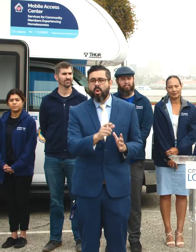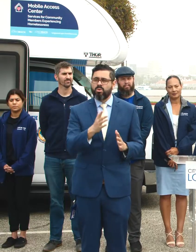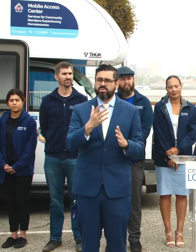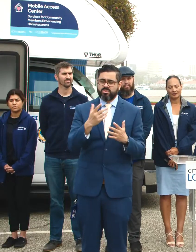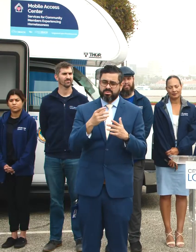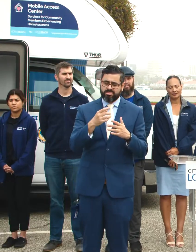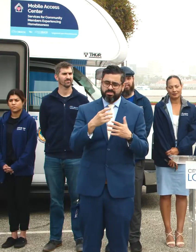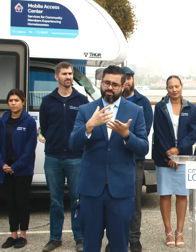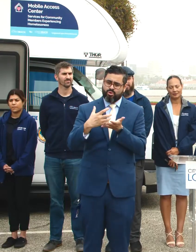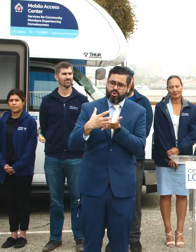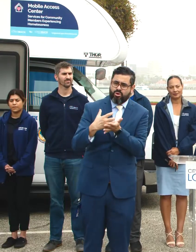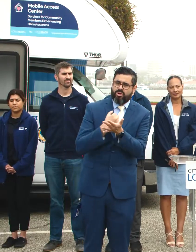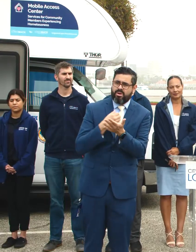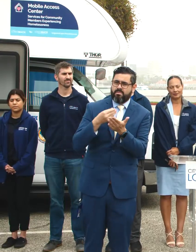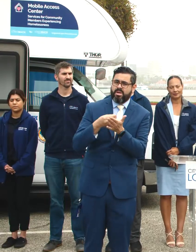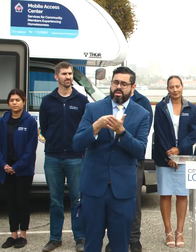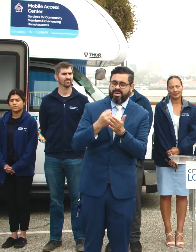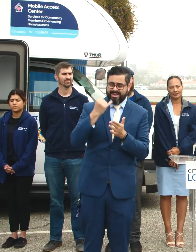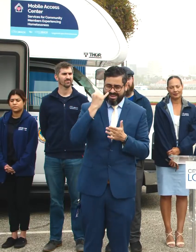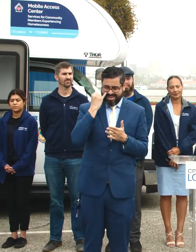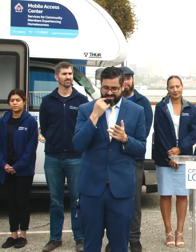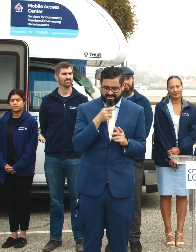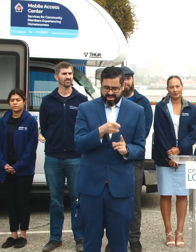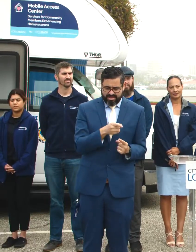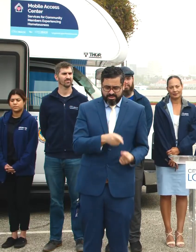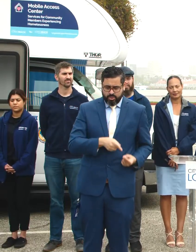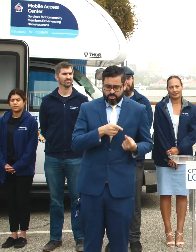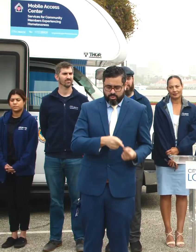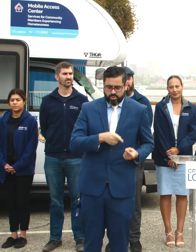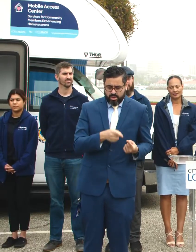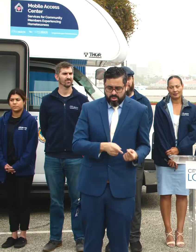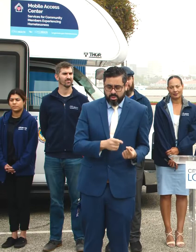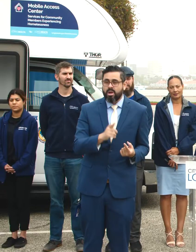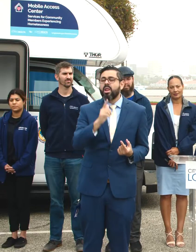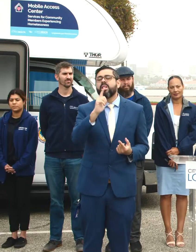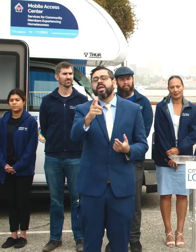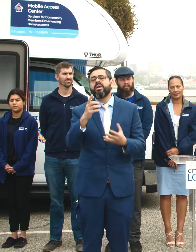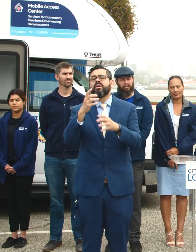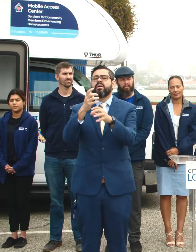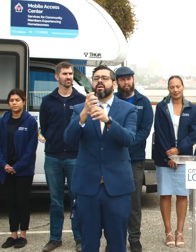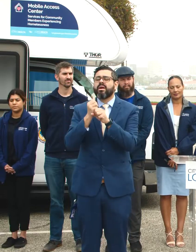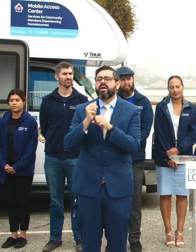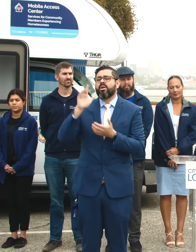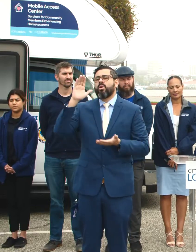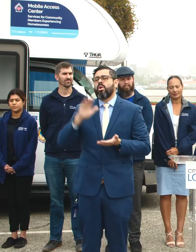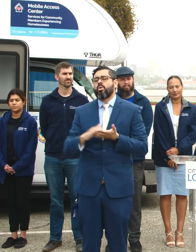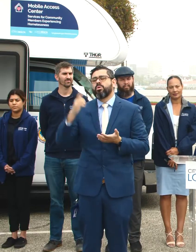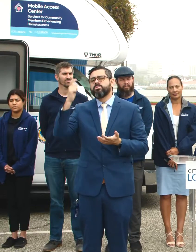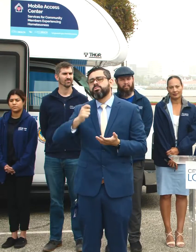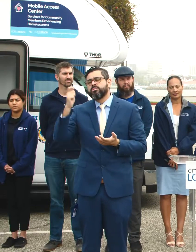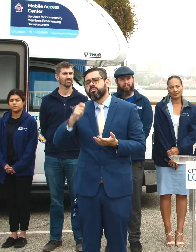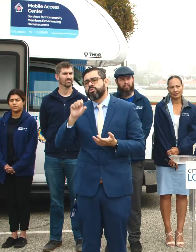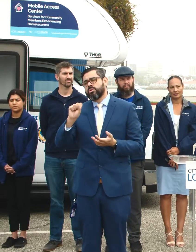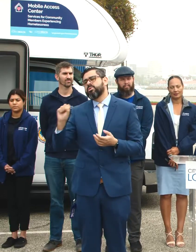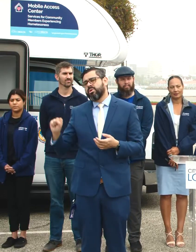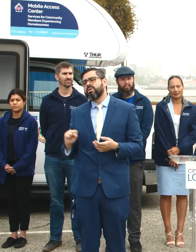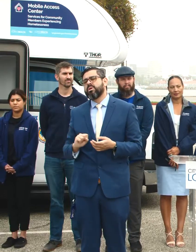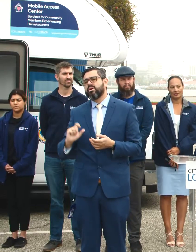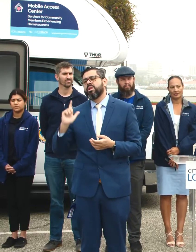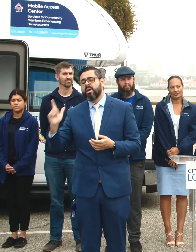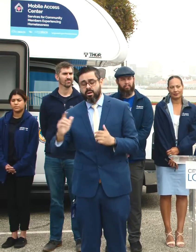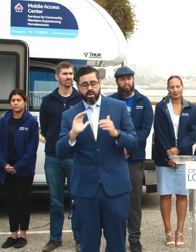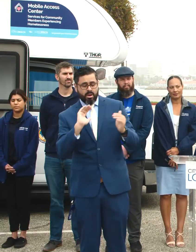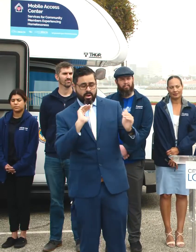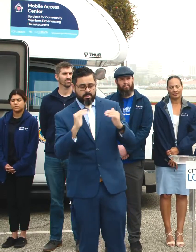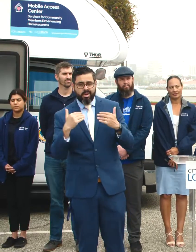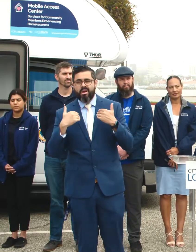income earning years, and people who are struggling to earn now will likely receive lower Social Security pensions in the future compared with people who have steady, well-paying